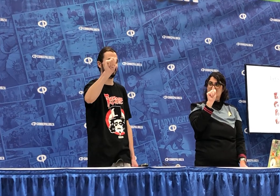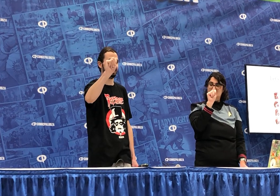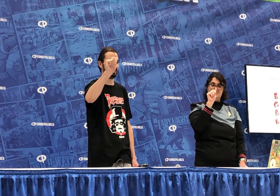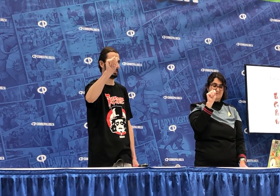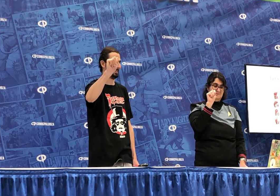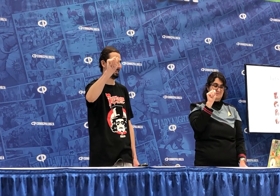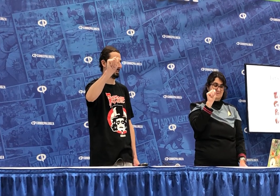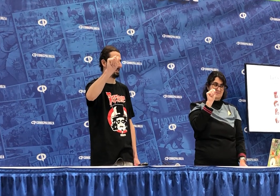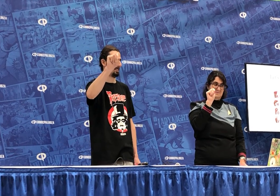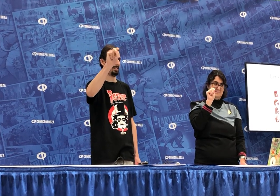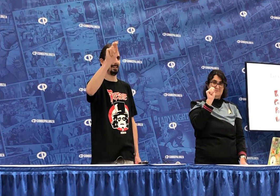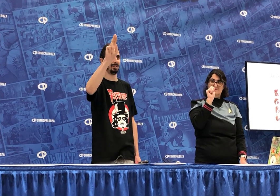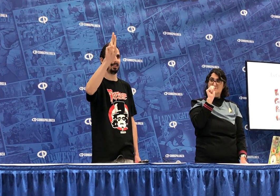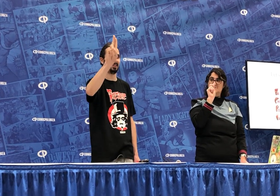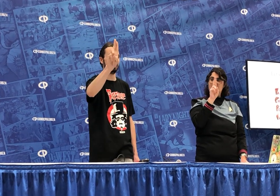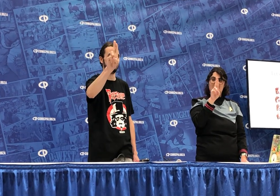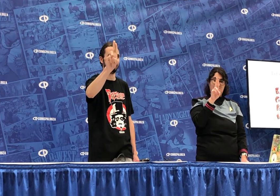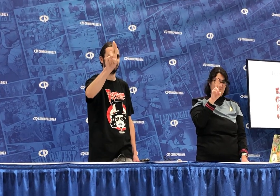T, U,